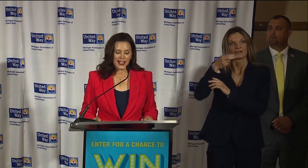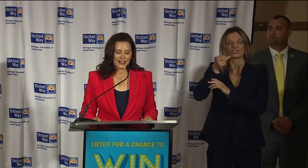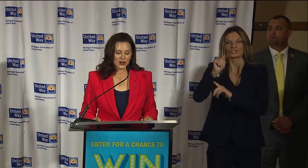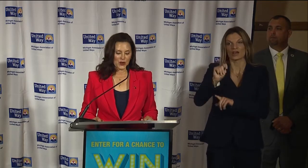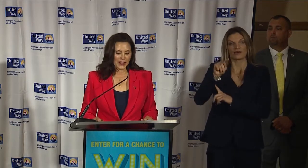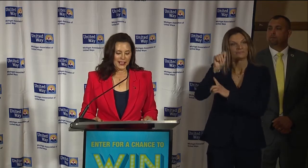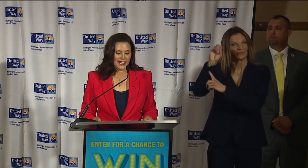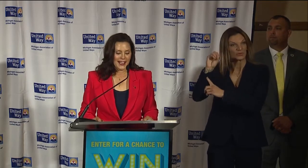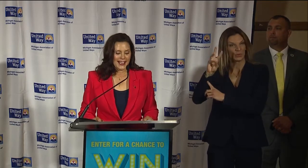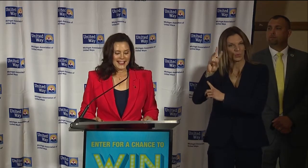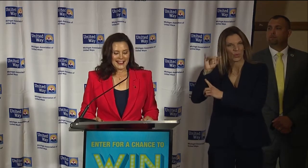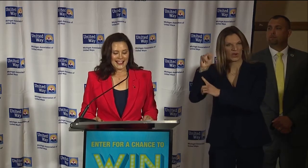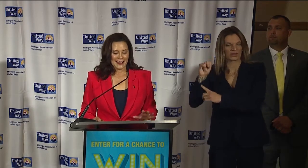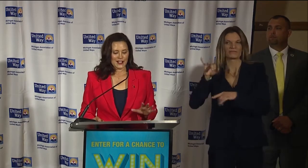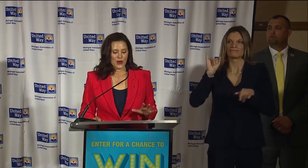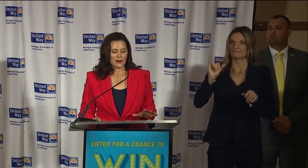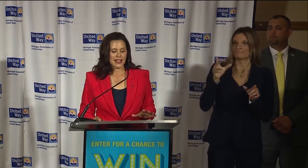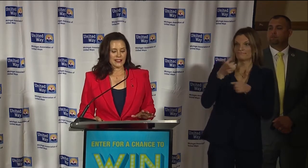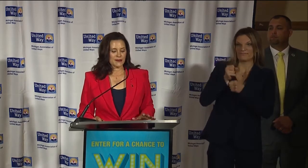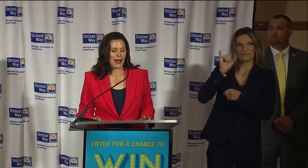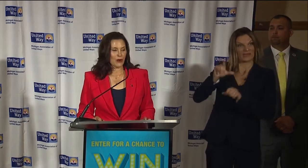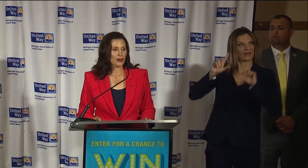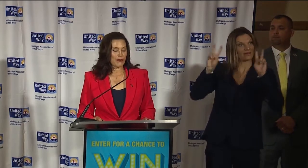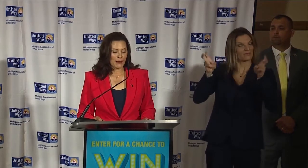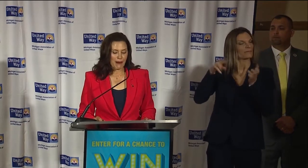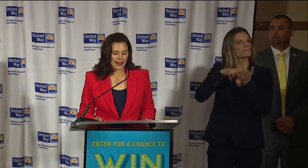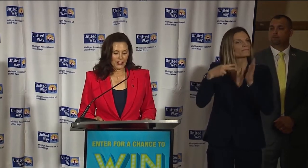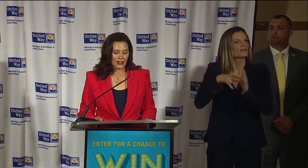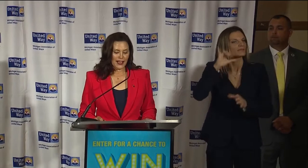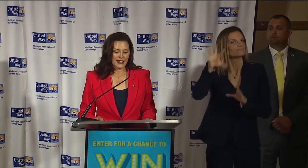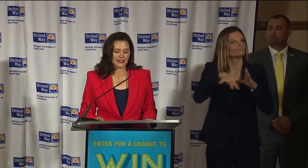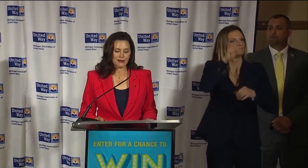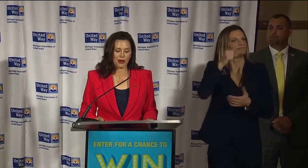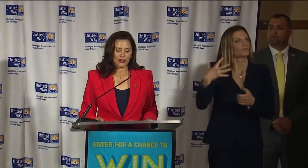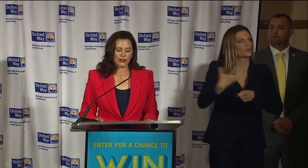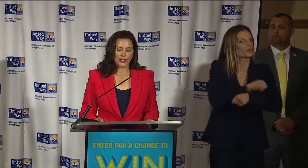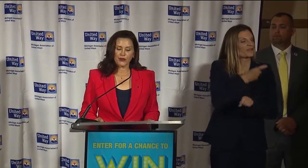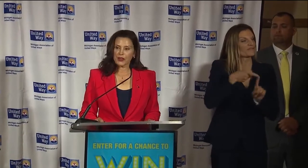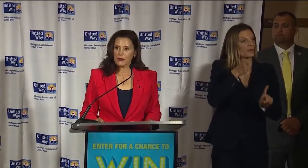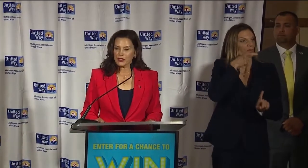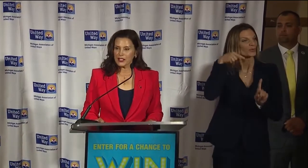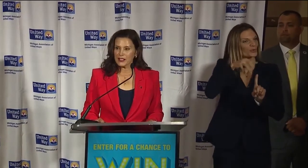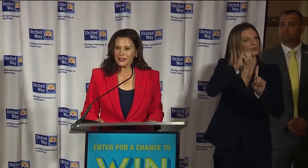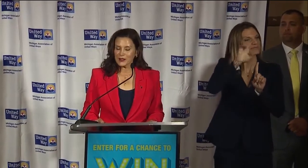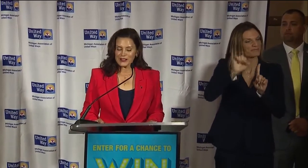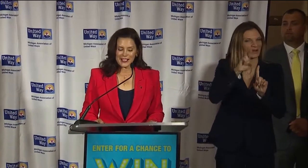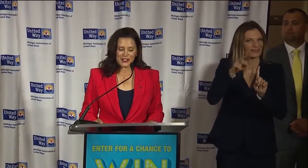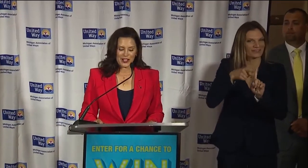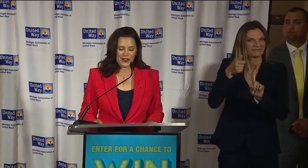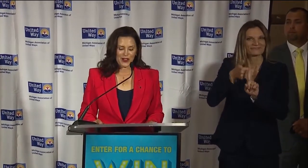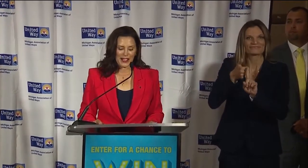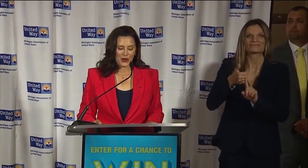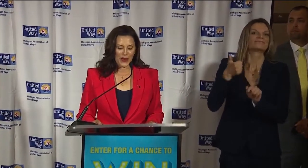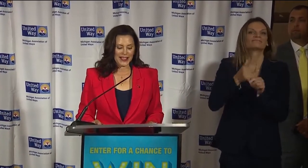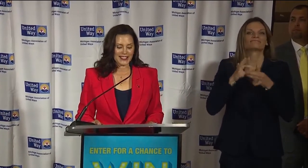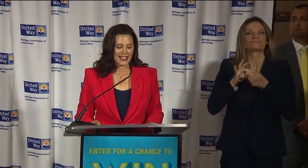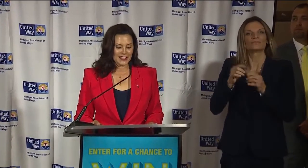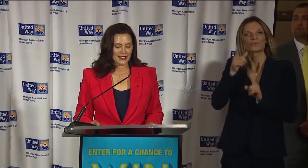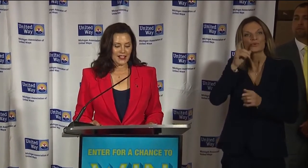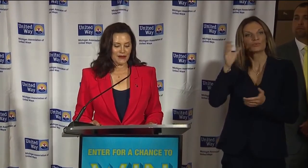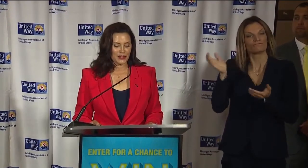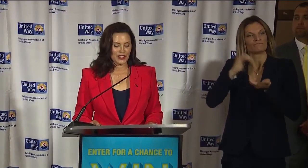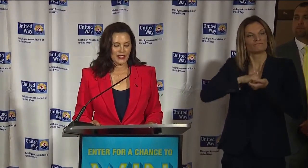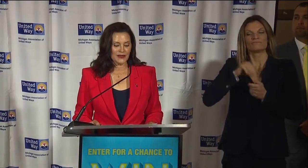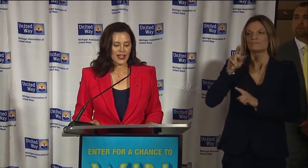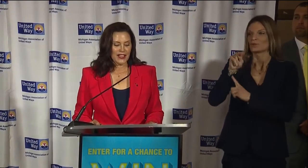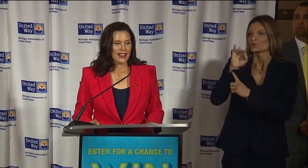Michigan Shot to Win. The sweepstakes is powered by Meijer, and it is in partnership with the Michigan Association of United Ways and the